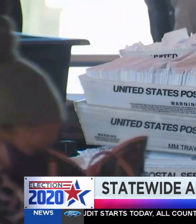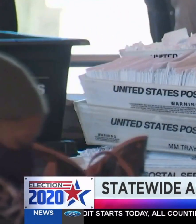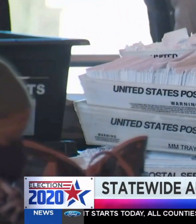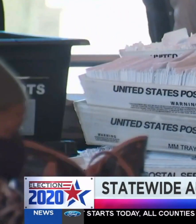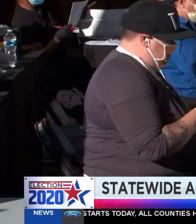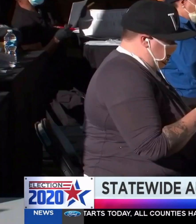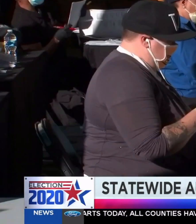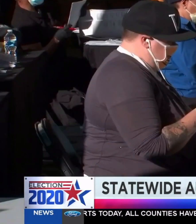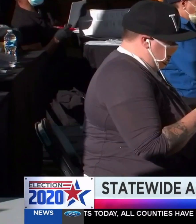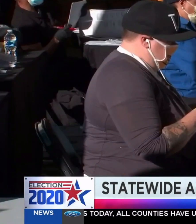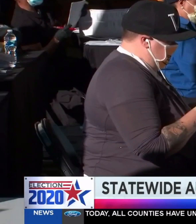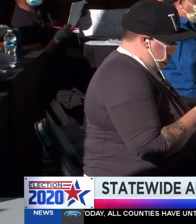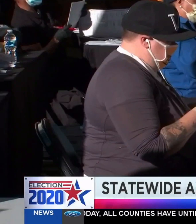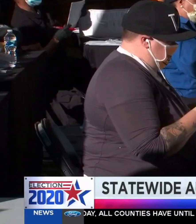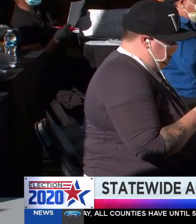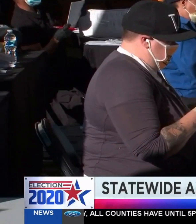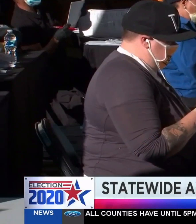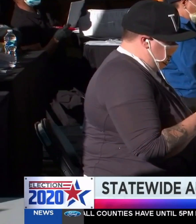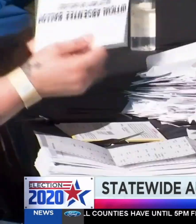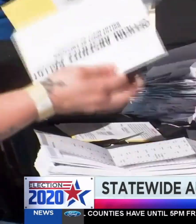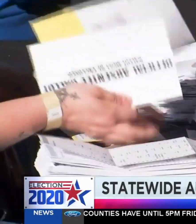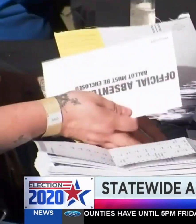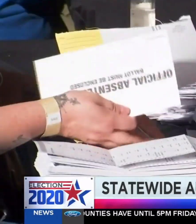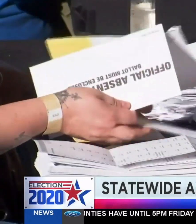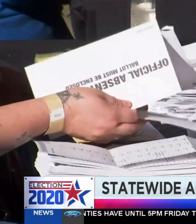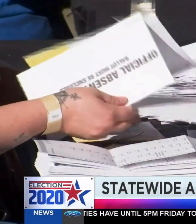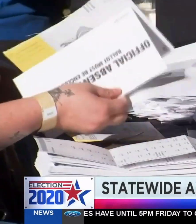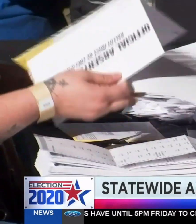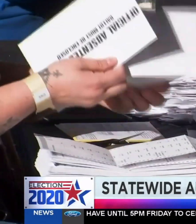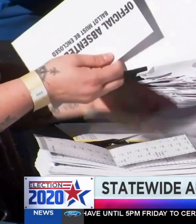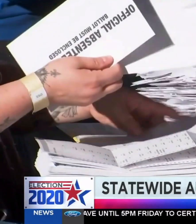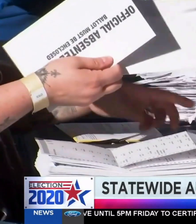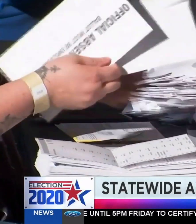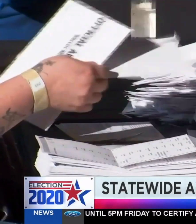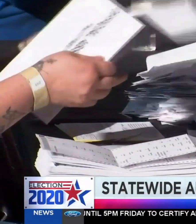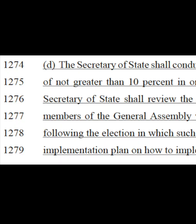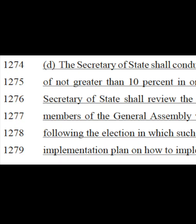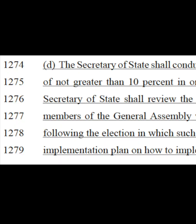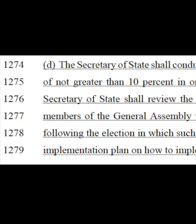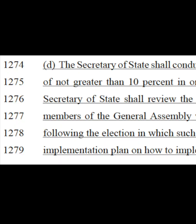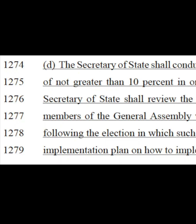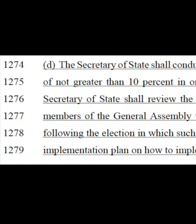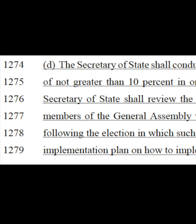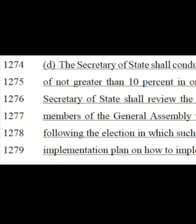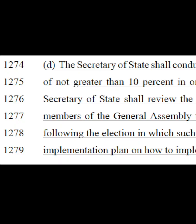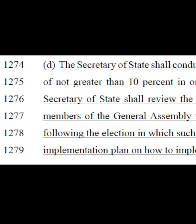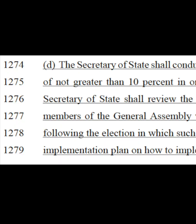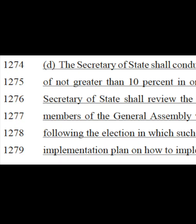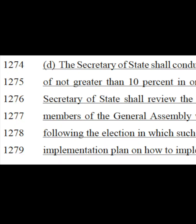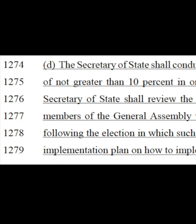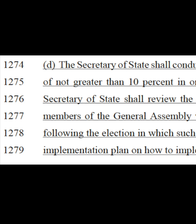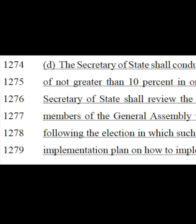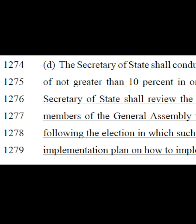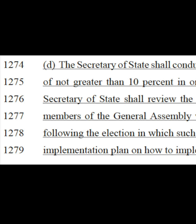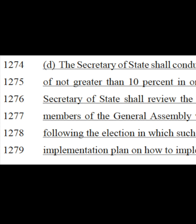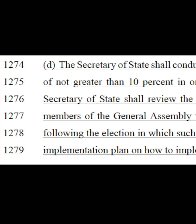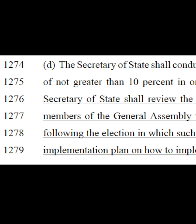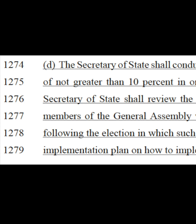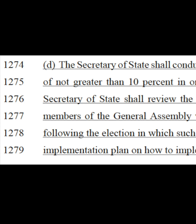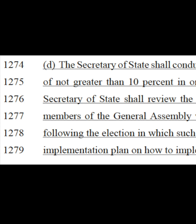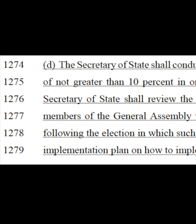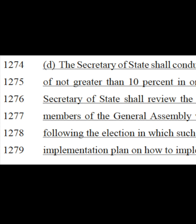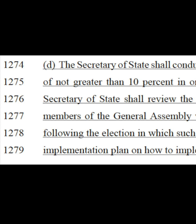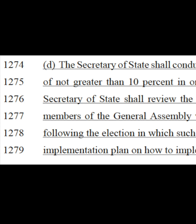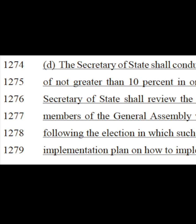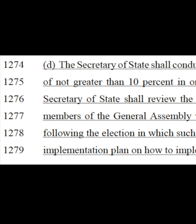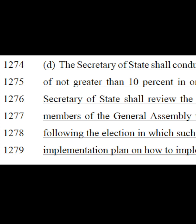paper ballots to ensure with 90% confidence that the results are accurate. Don't hurt yourself too much patting yourself on the back there, Brad.